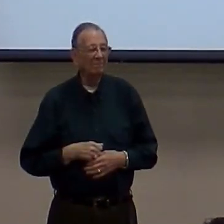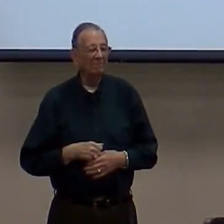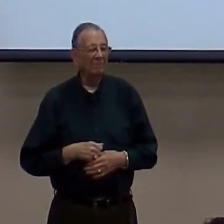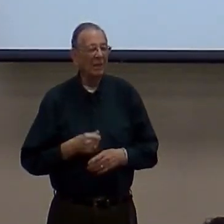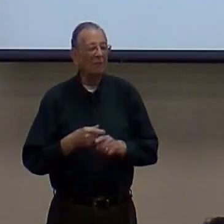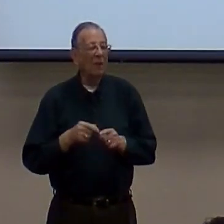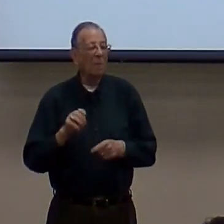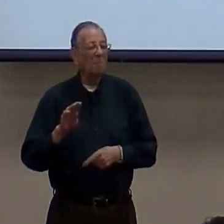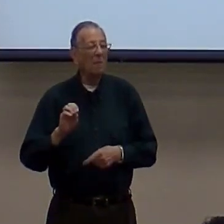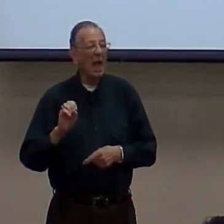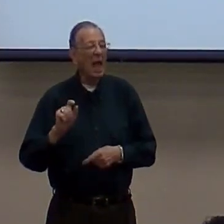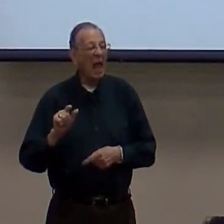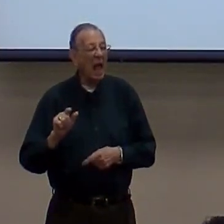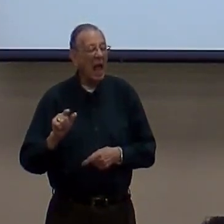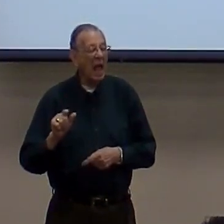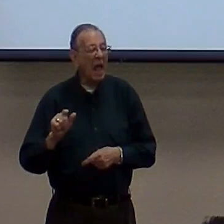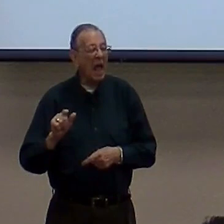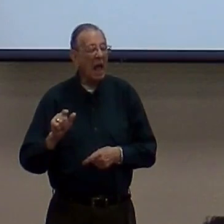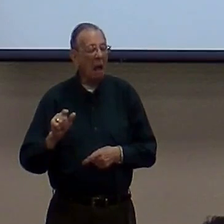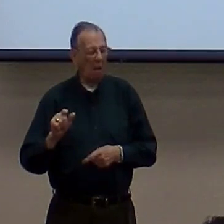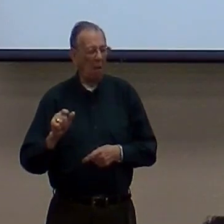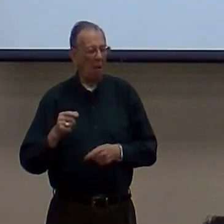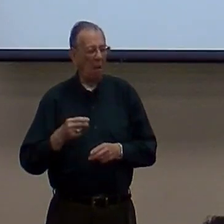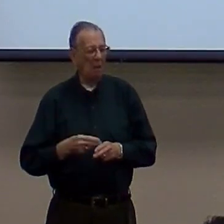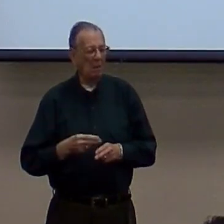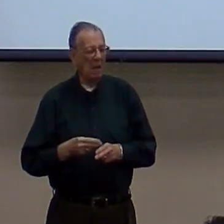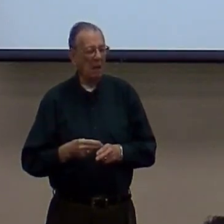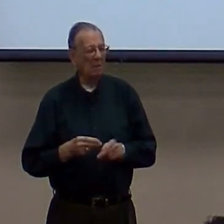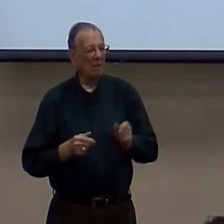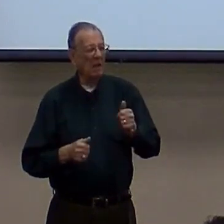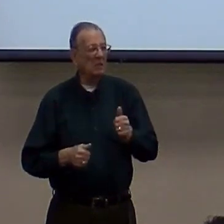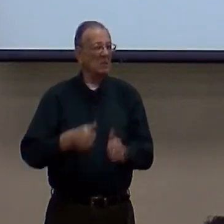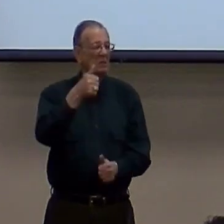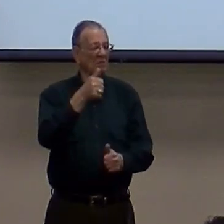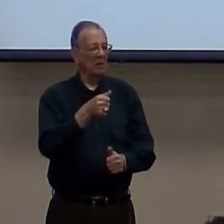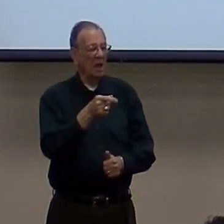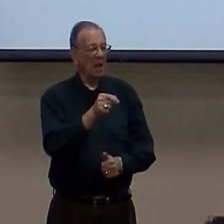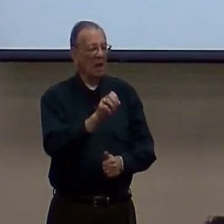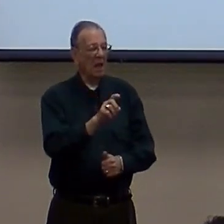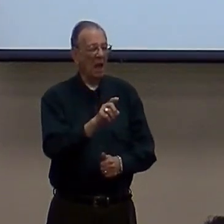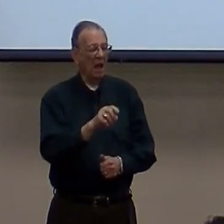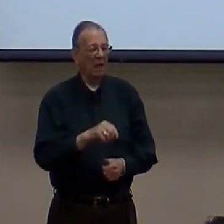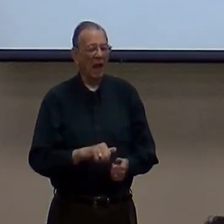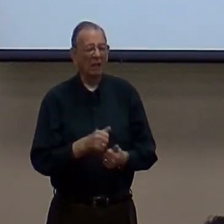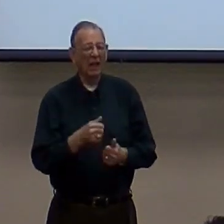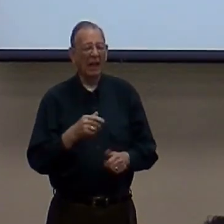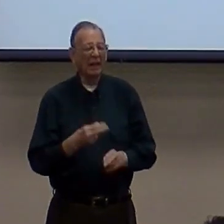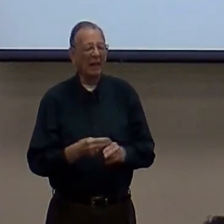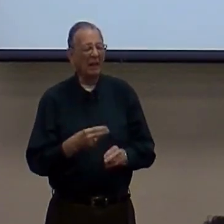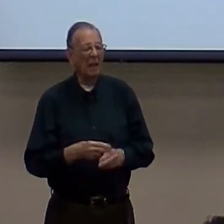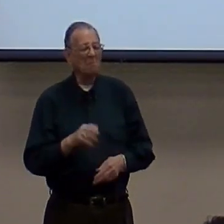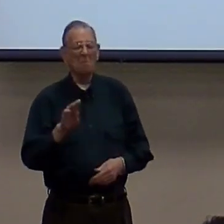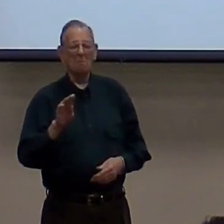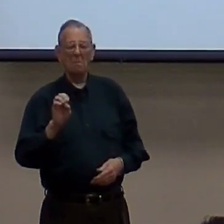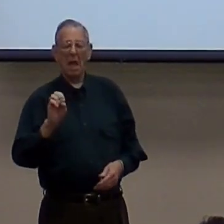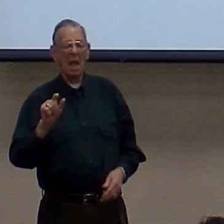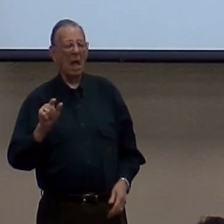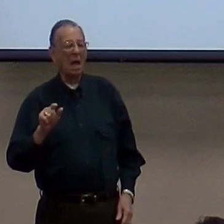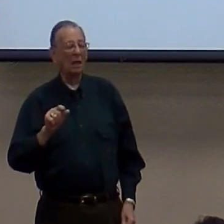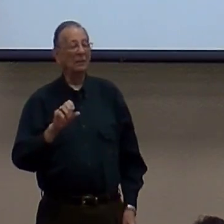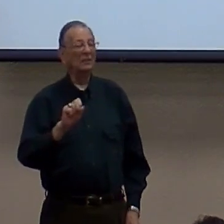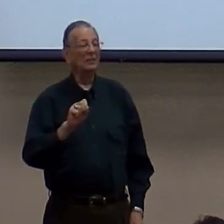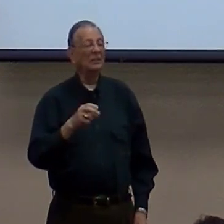from Baal, name of the chief god. How'd you like to have that name?